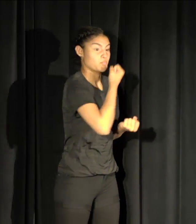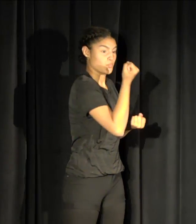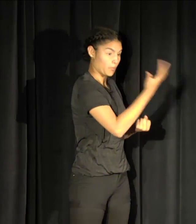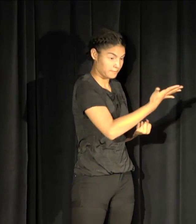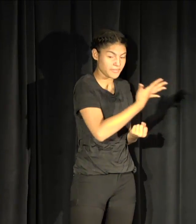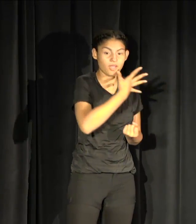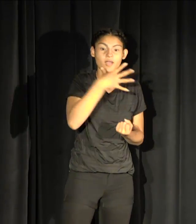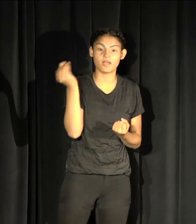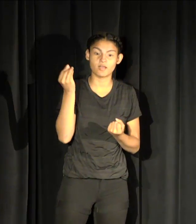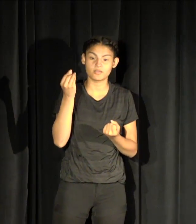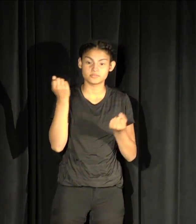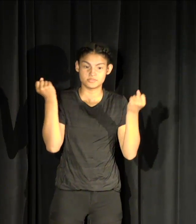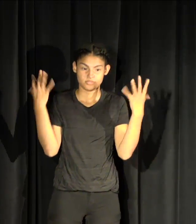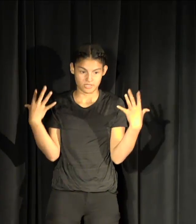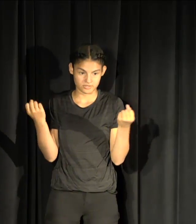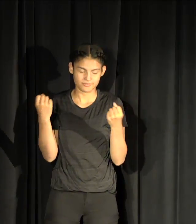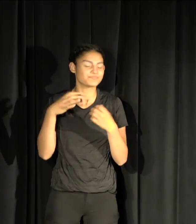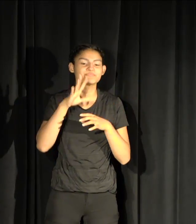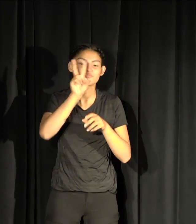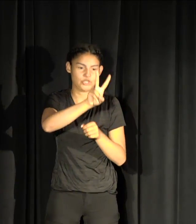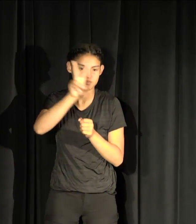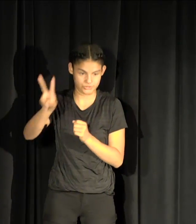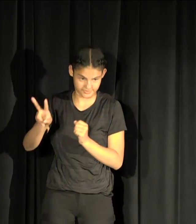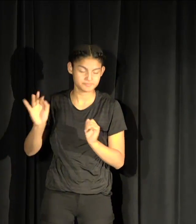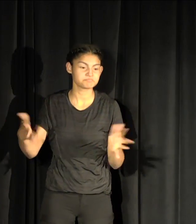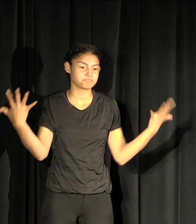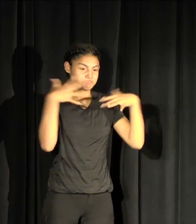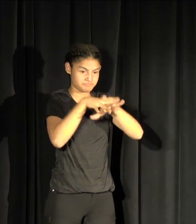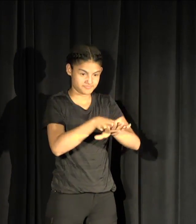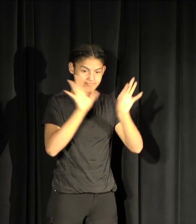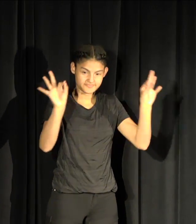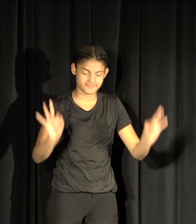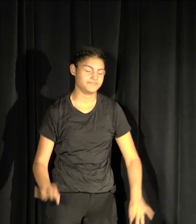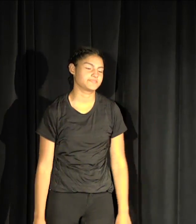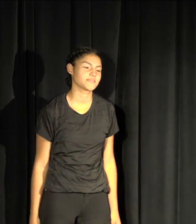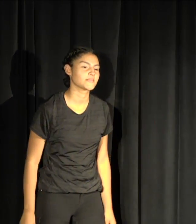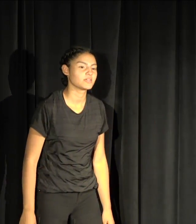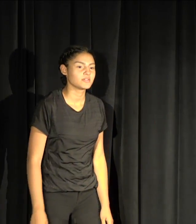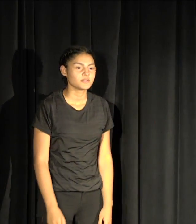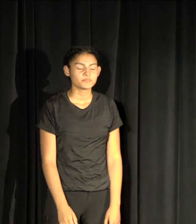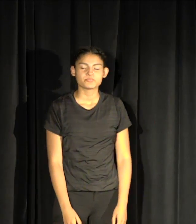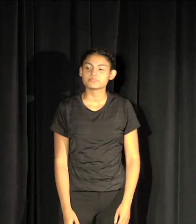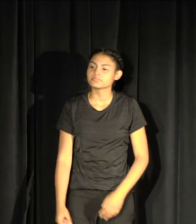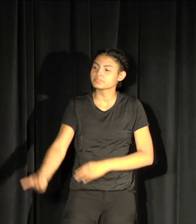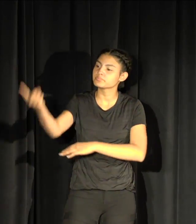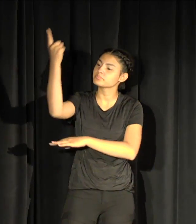My poem will be, it will be a combination of visual vernacular and poetry.